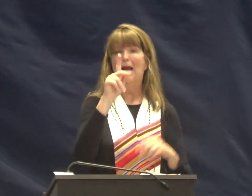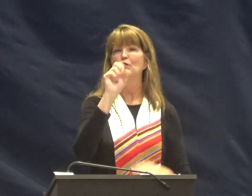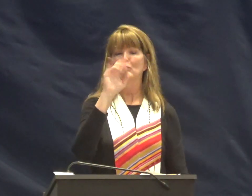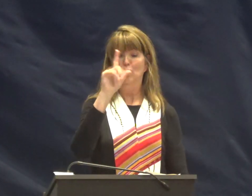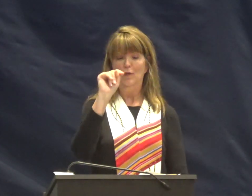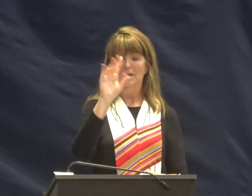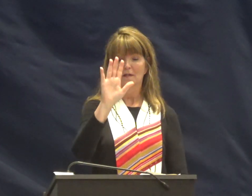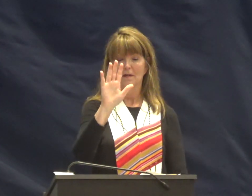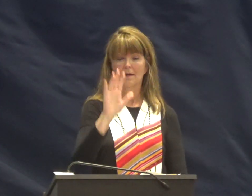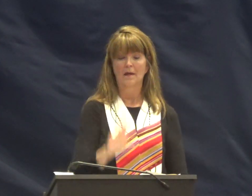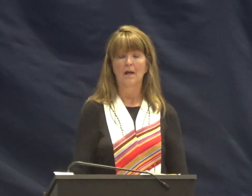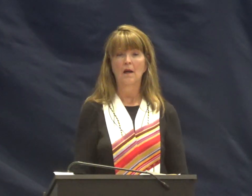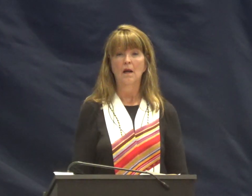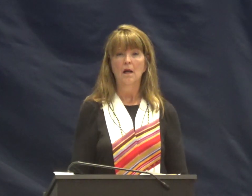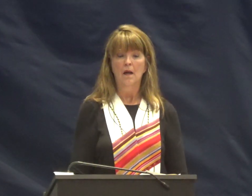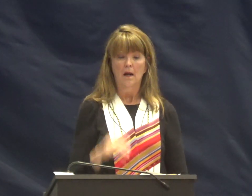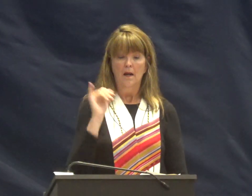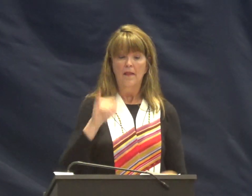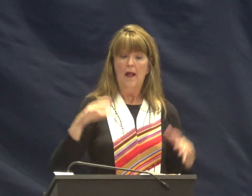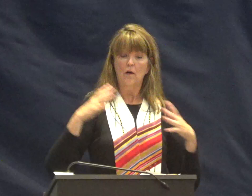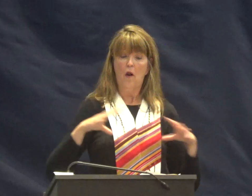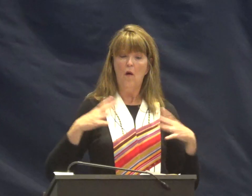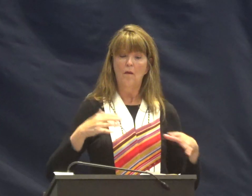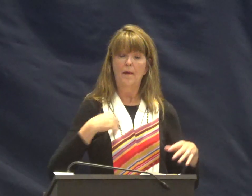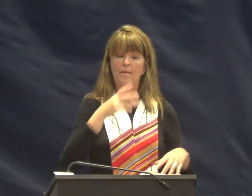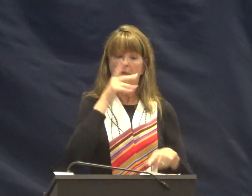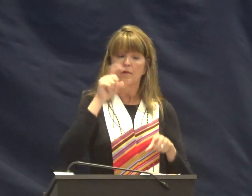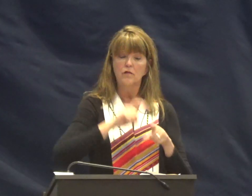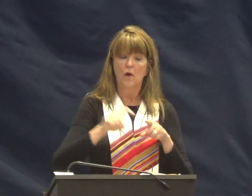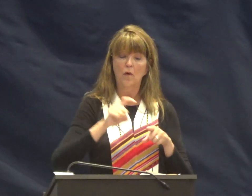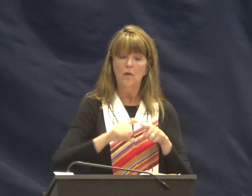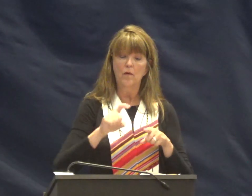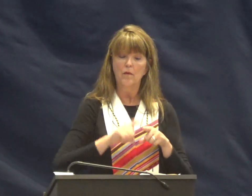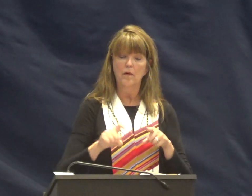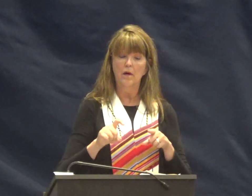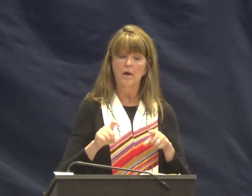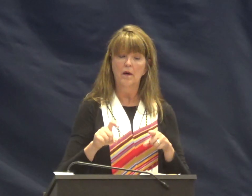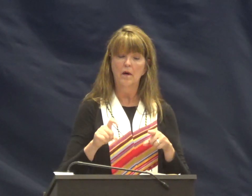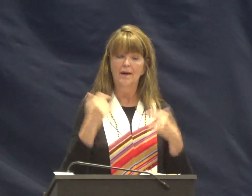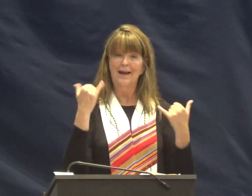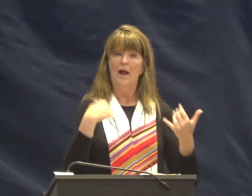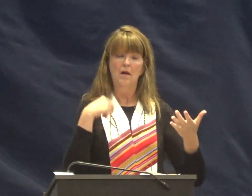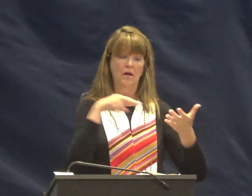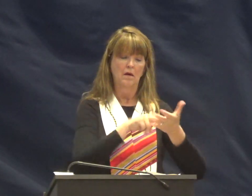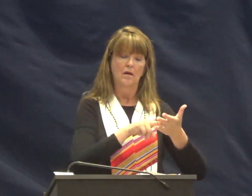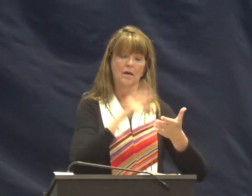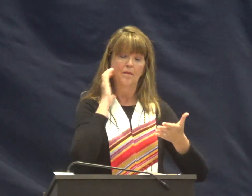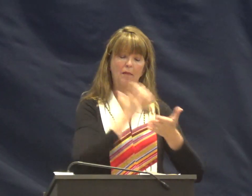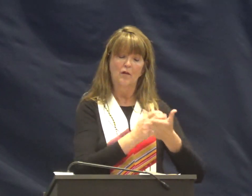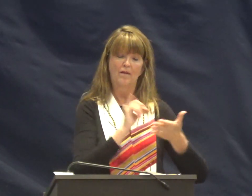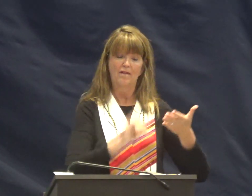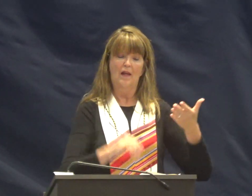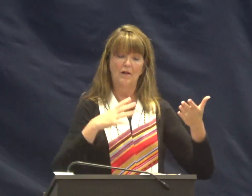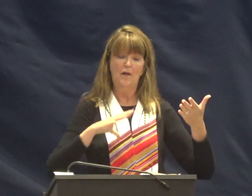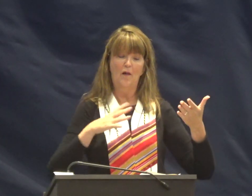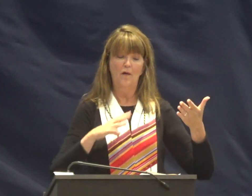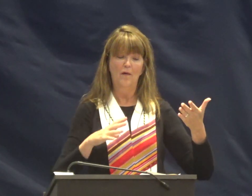her. Anyway, back to my suit. The clothes that my mom sewed